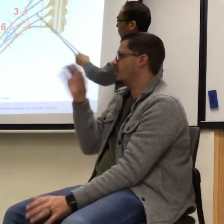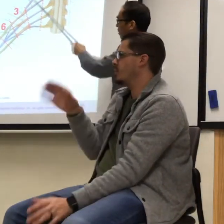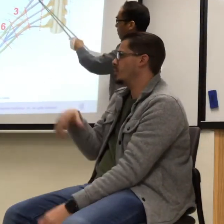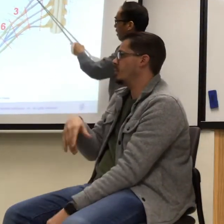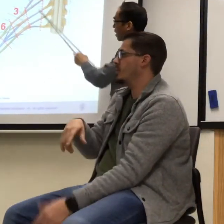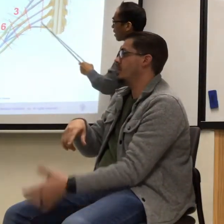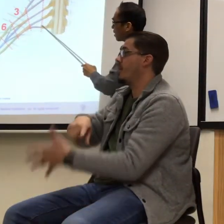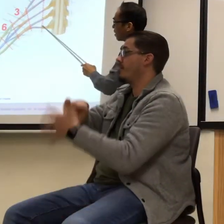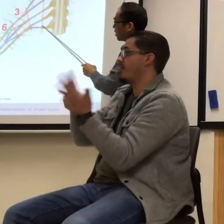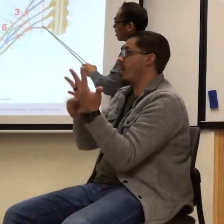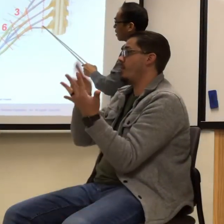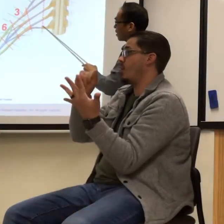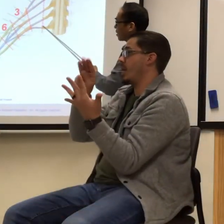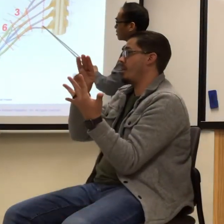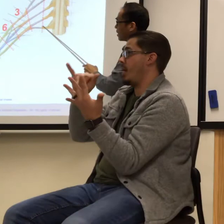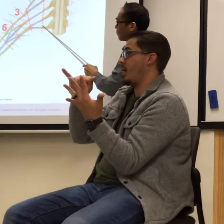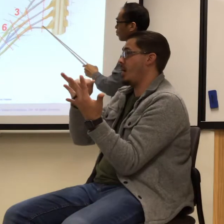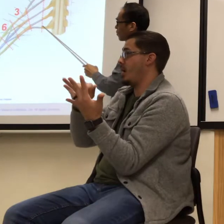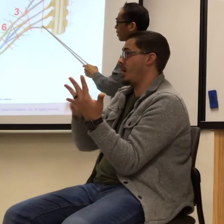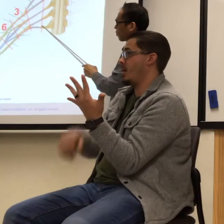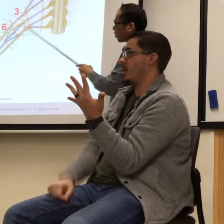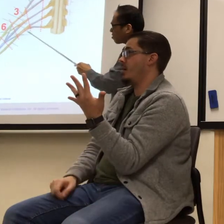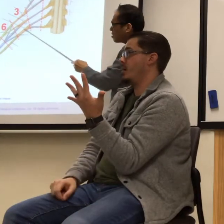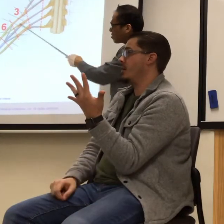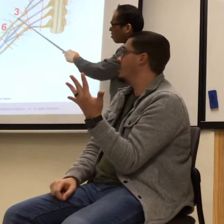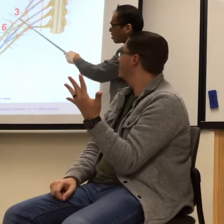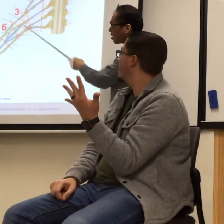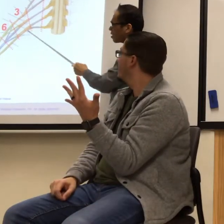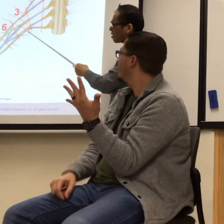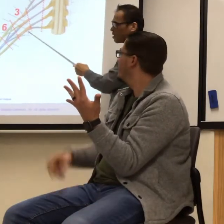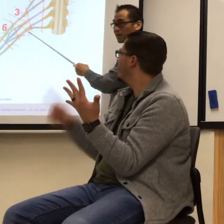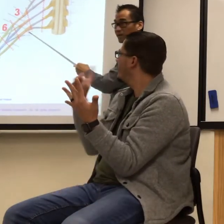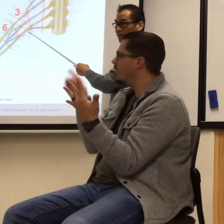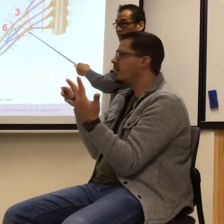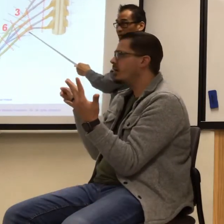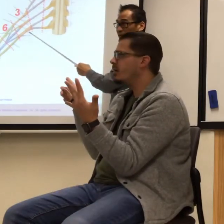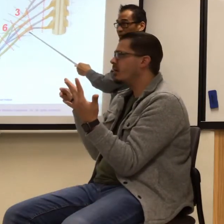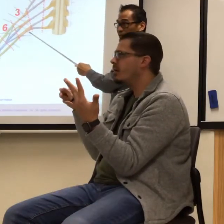with five rami, and see if you're with me. And what are these called again?